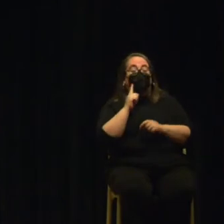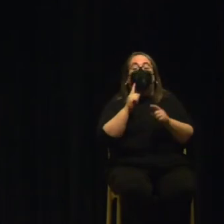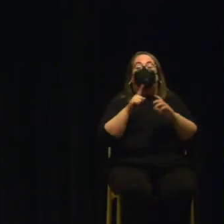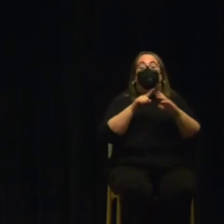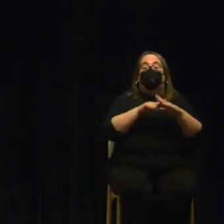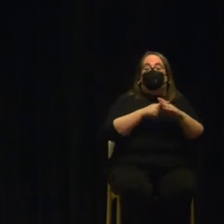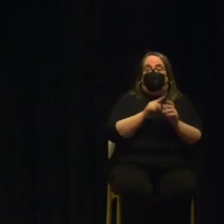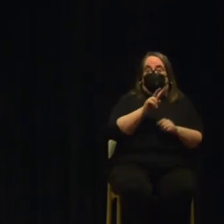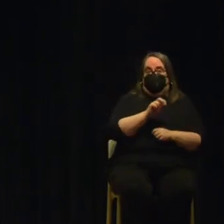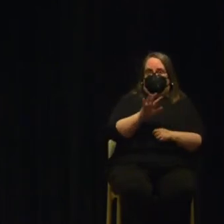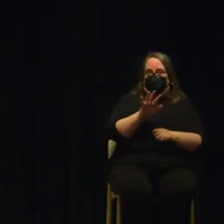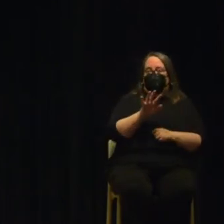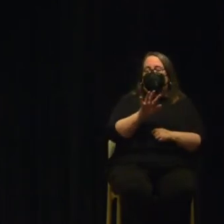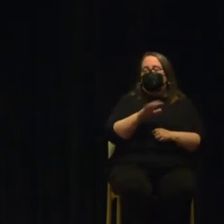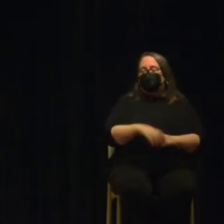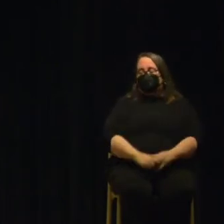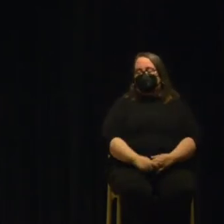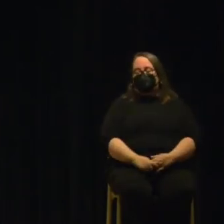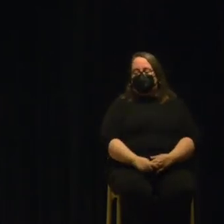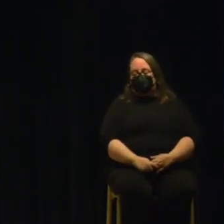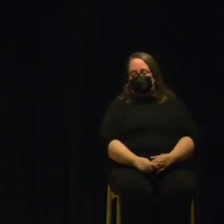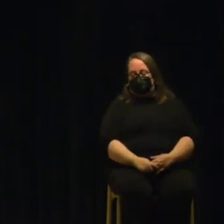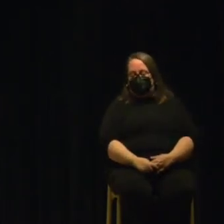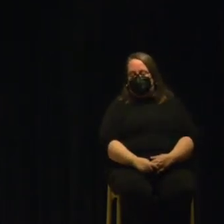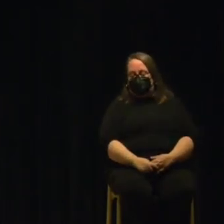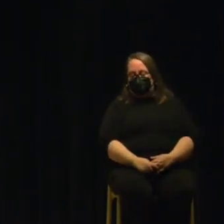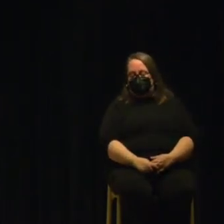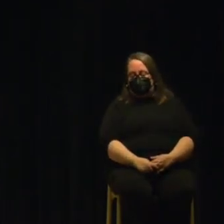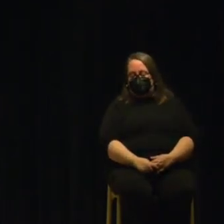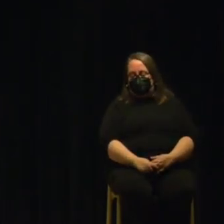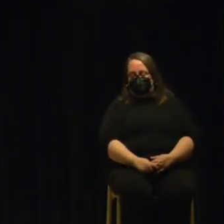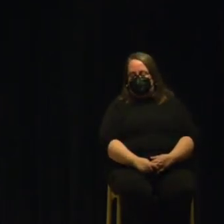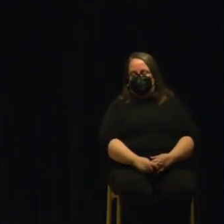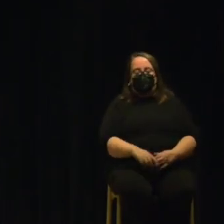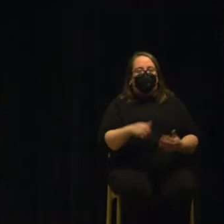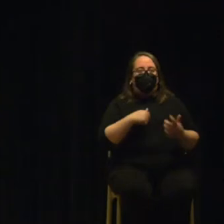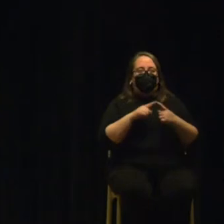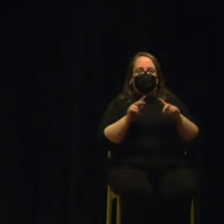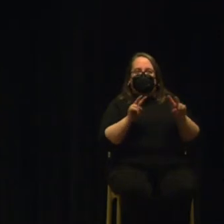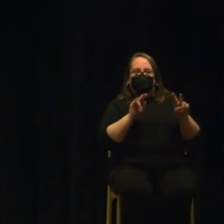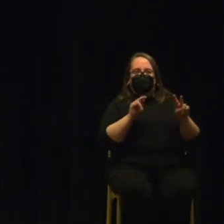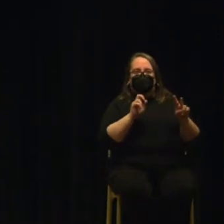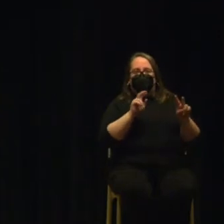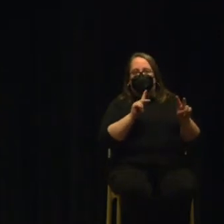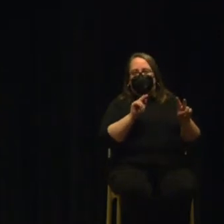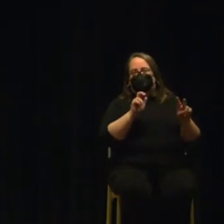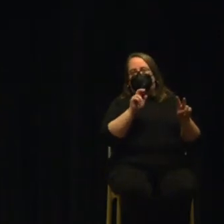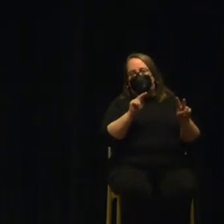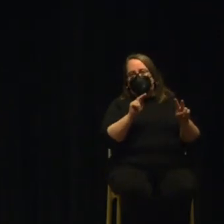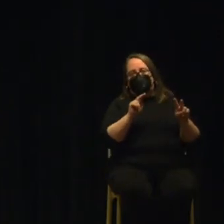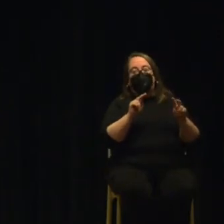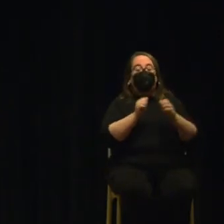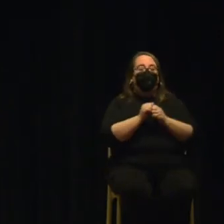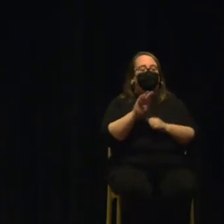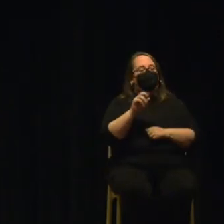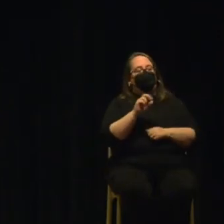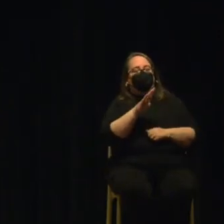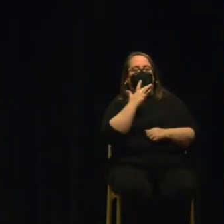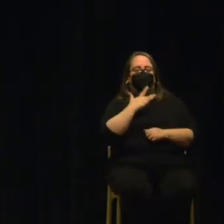2005 is when I started the whole thing. So I thought I wanted to invoke Jack Johnson in that way. Also, March is his birthday month,